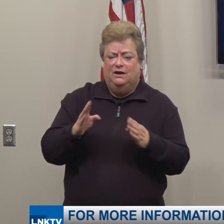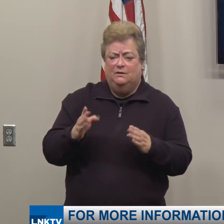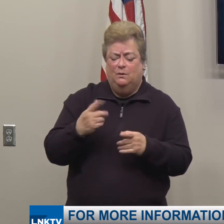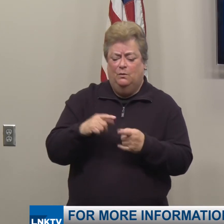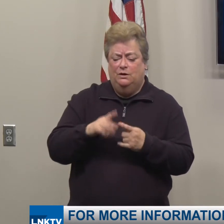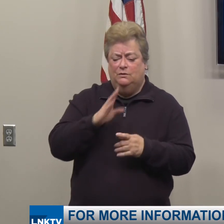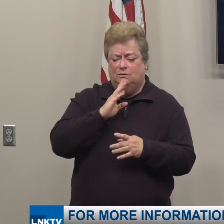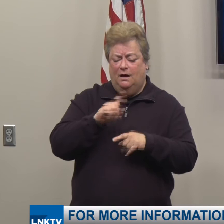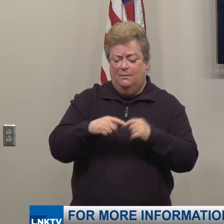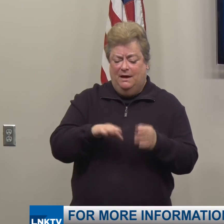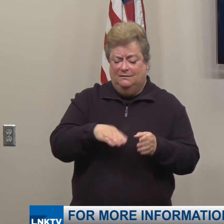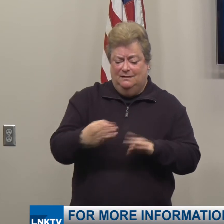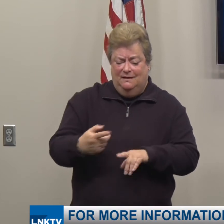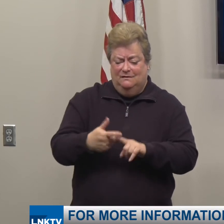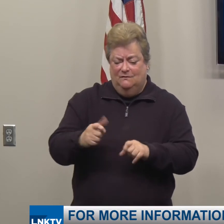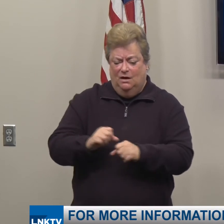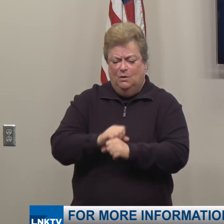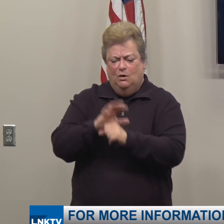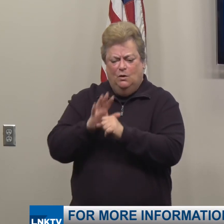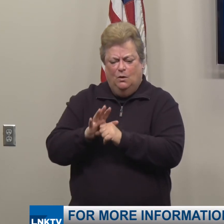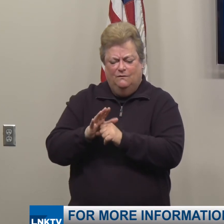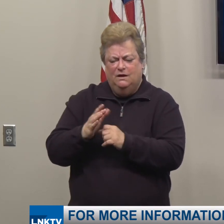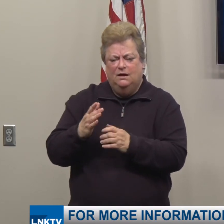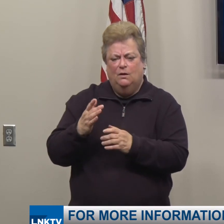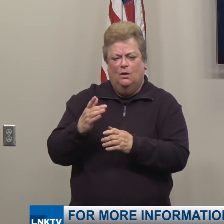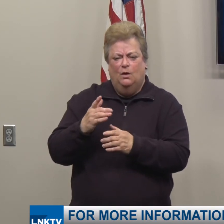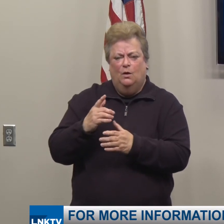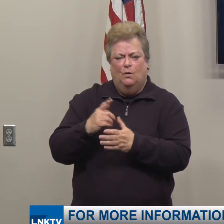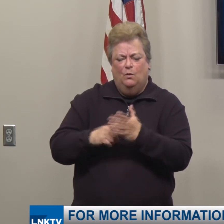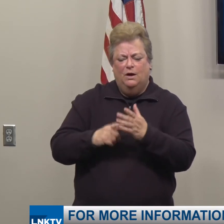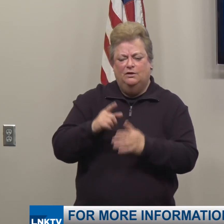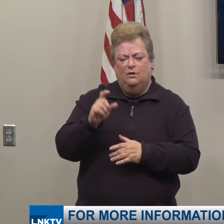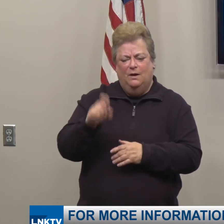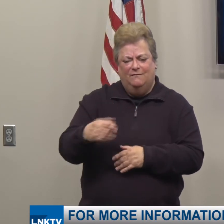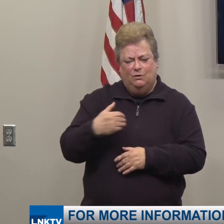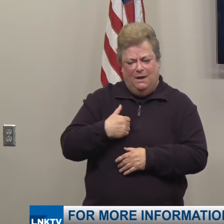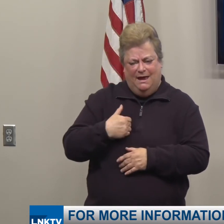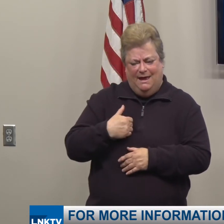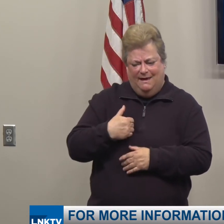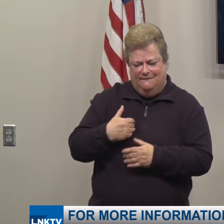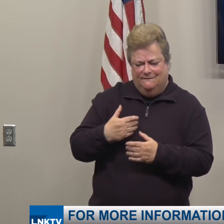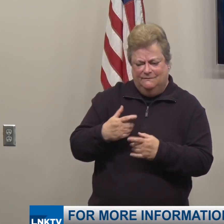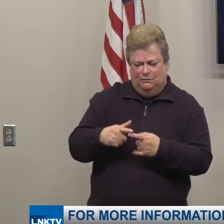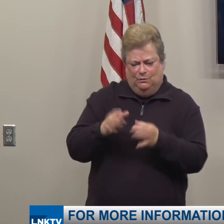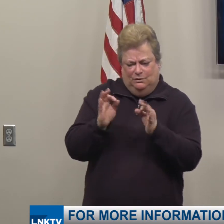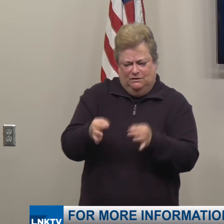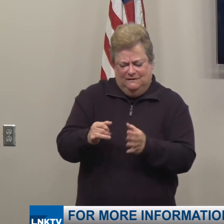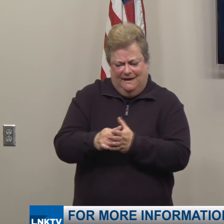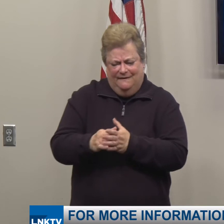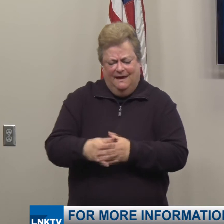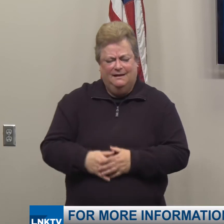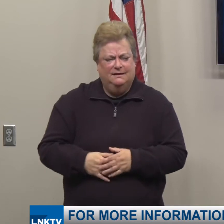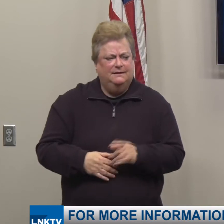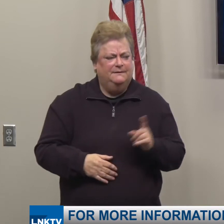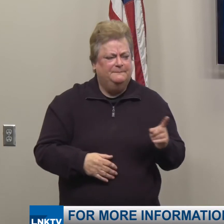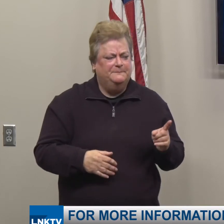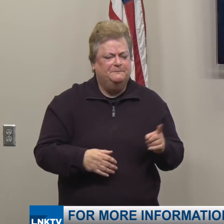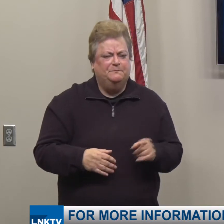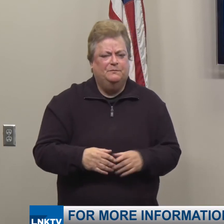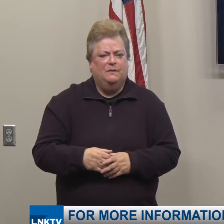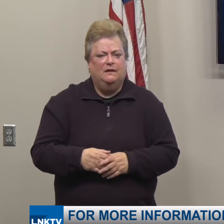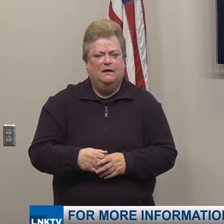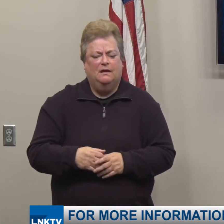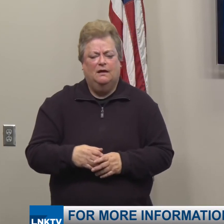reporting a death from COVID-19, what you need to have in hand to do that? In general, well,